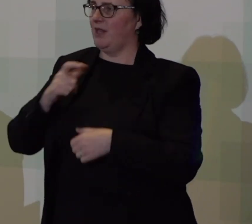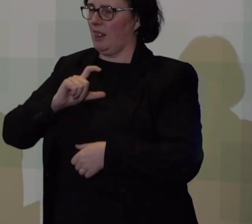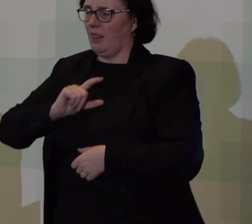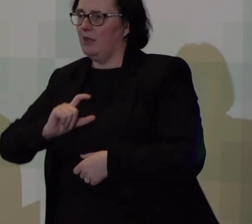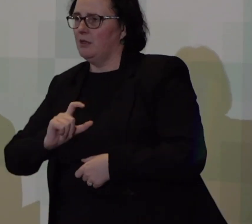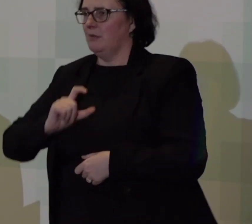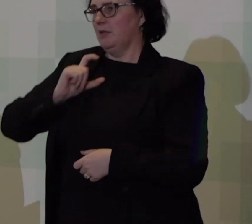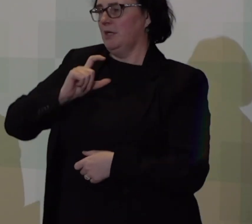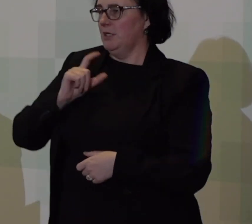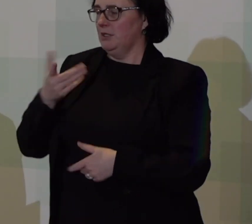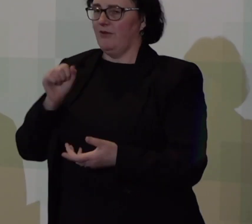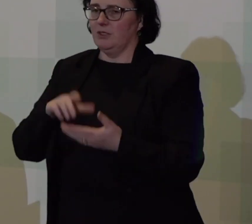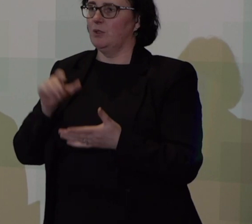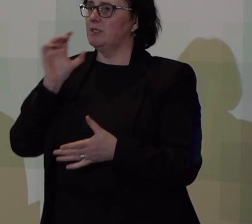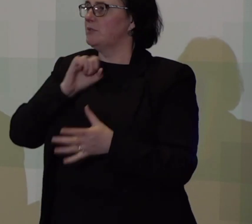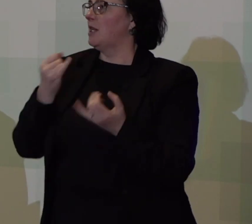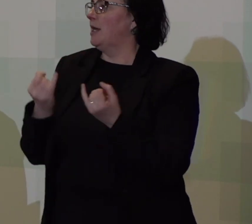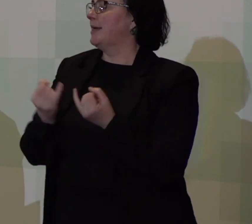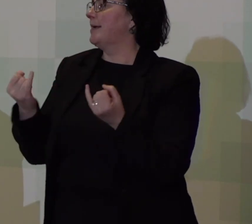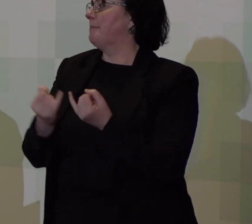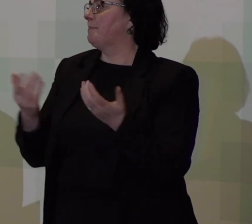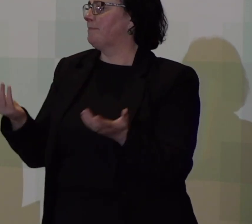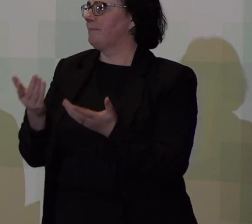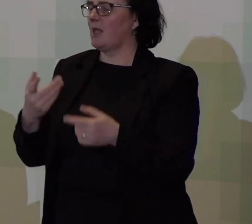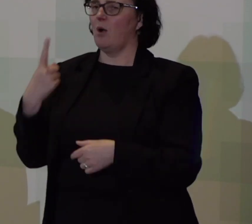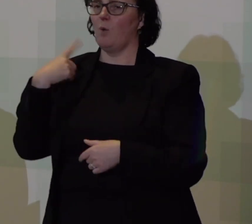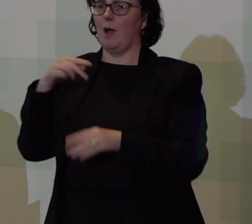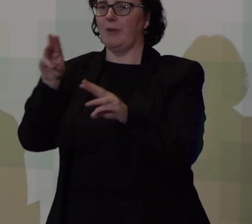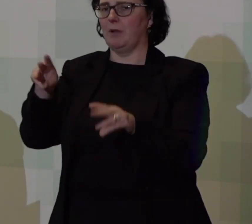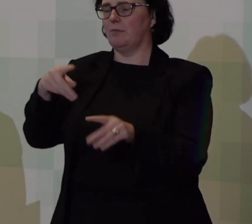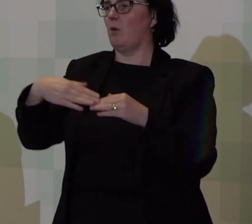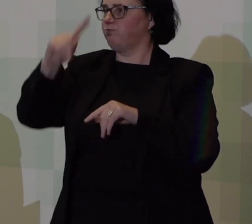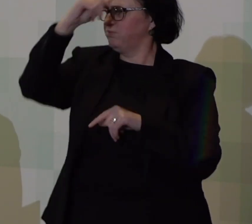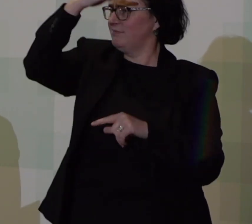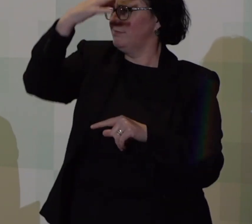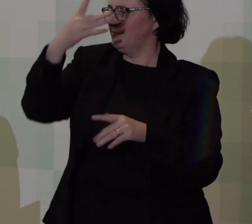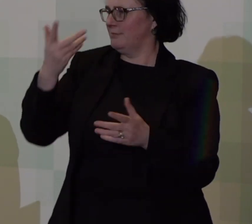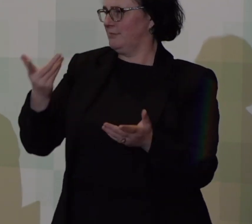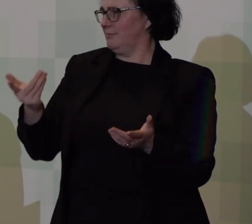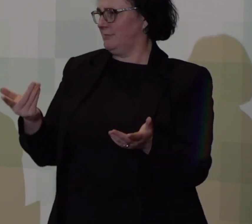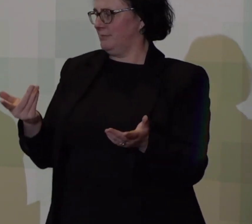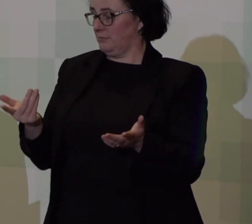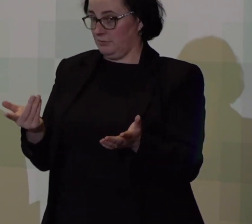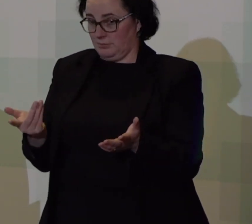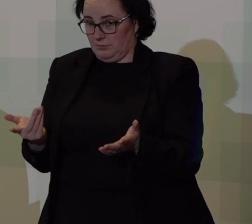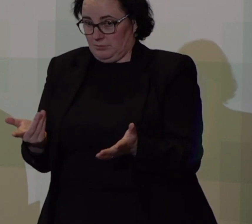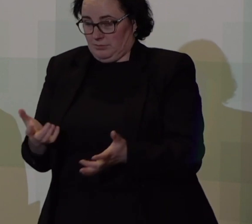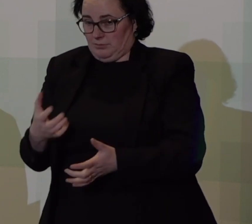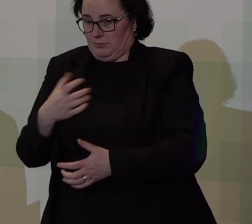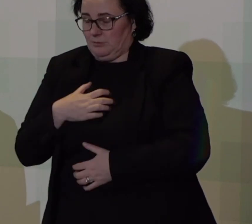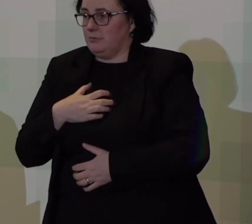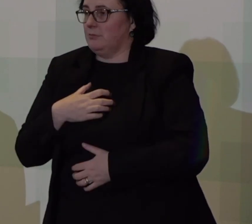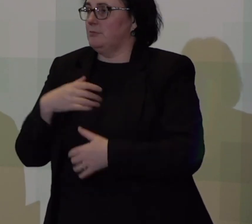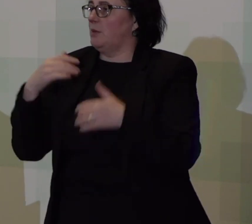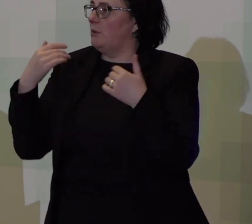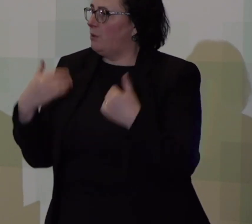we get pernicious stereotypes like white people are more intelligent, things that we find very shocking,